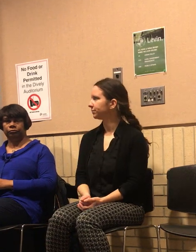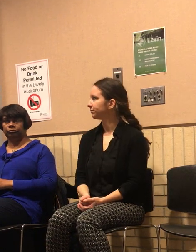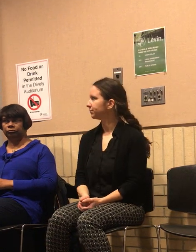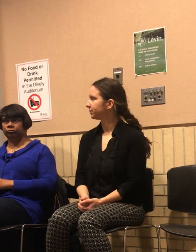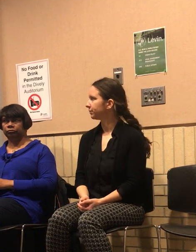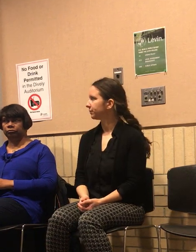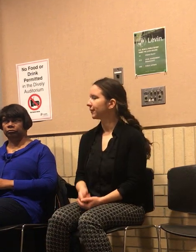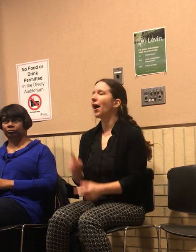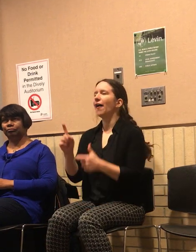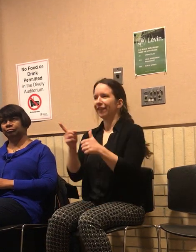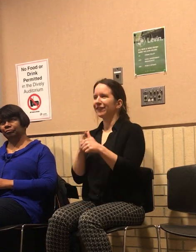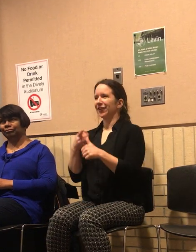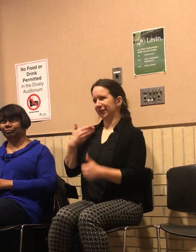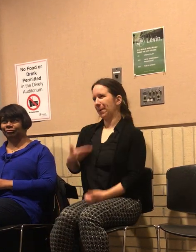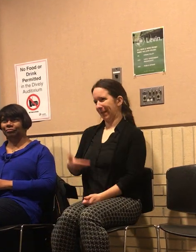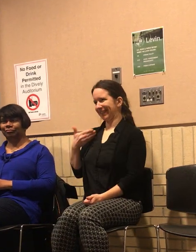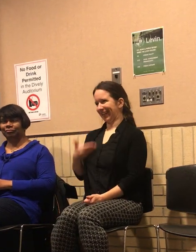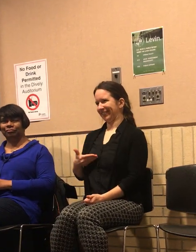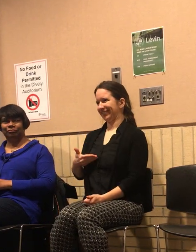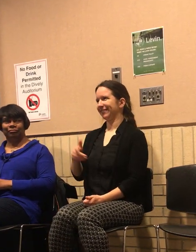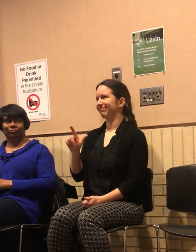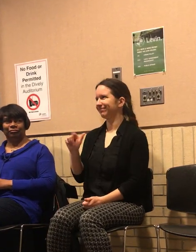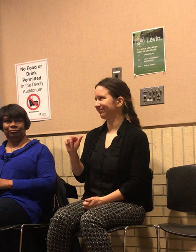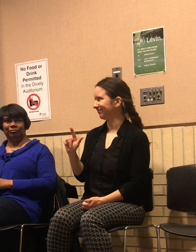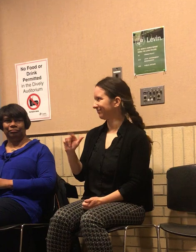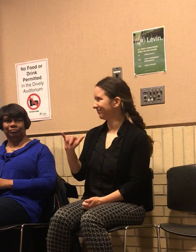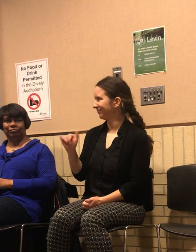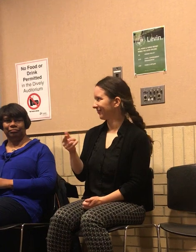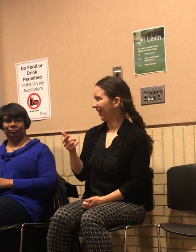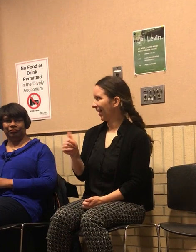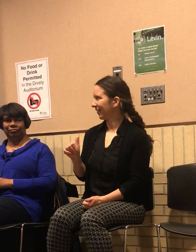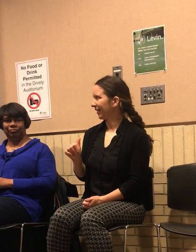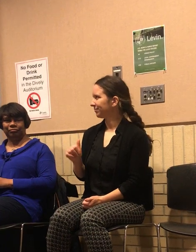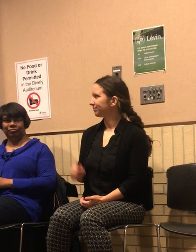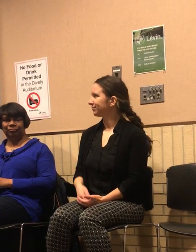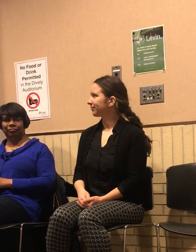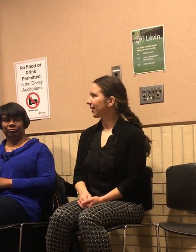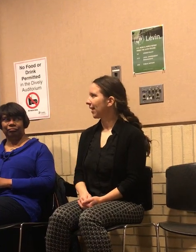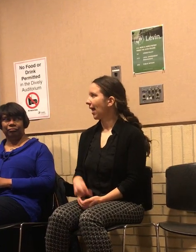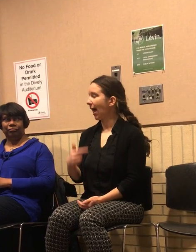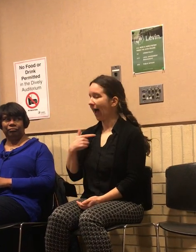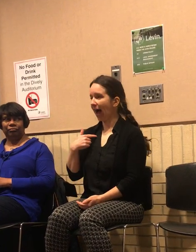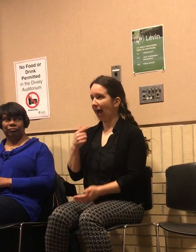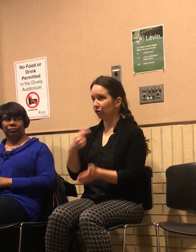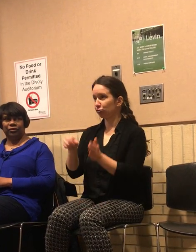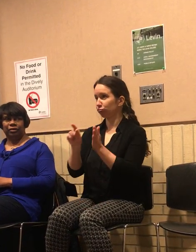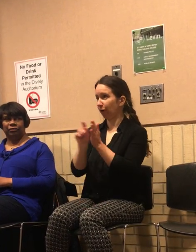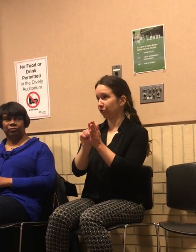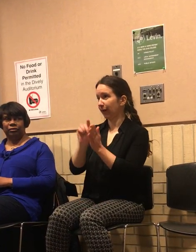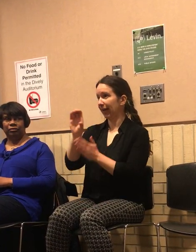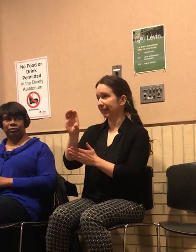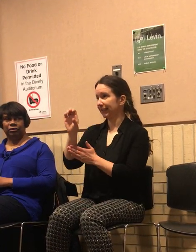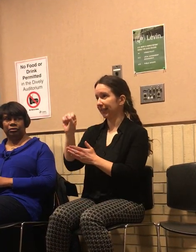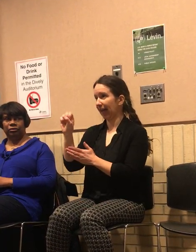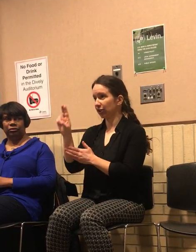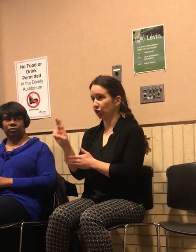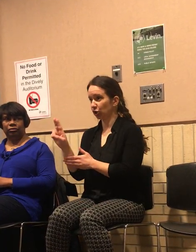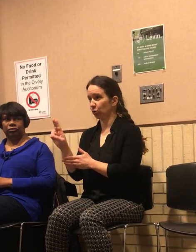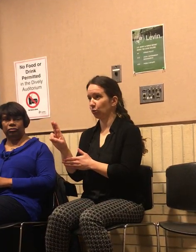Actually, I'll talk about myself first. So, again, Lila Zotner, I am an alum of SUNY State. I graduated sometime around